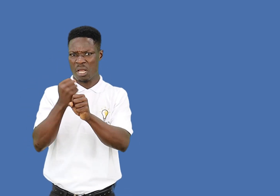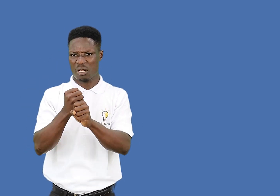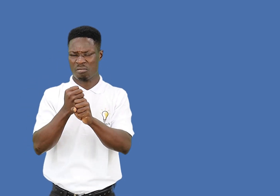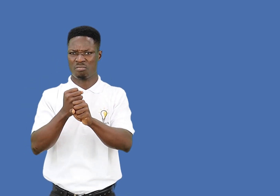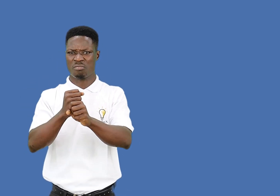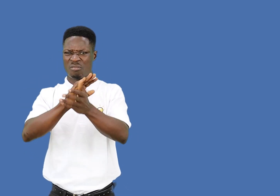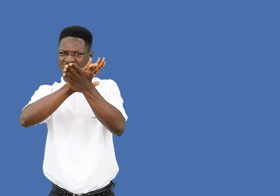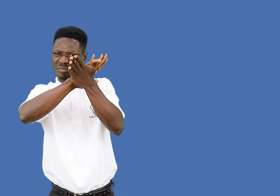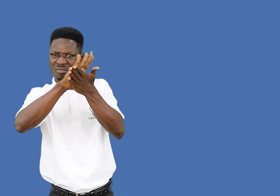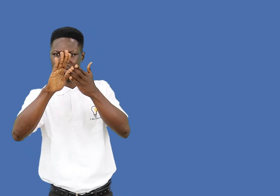Quality graphics.